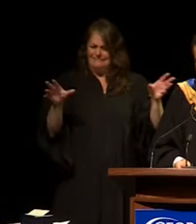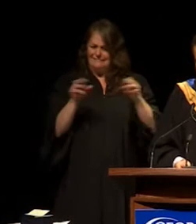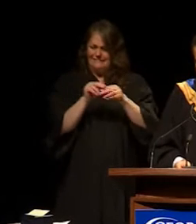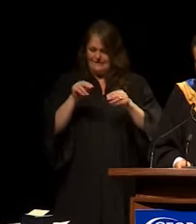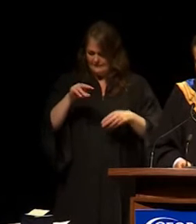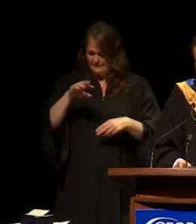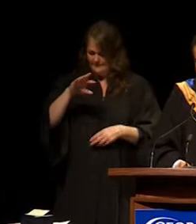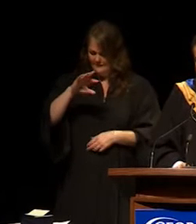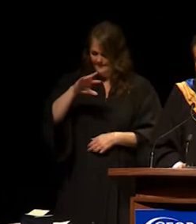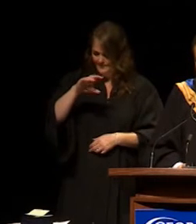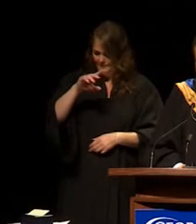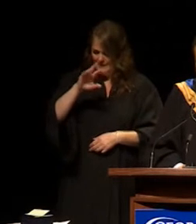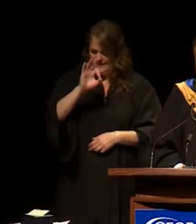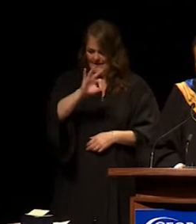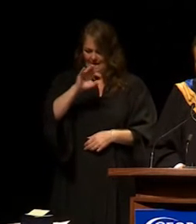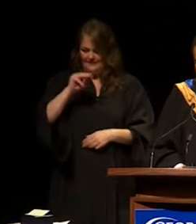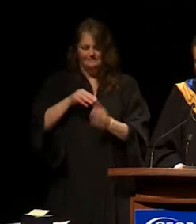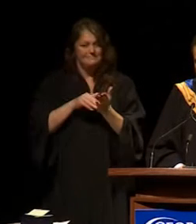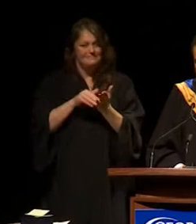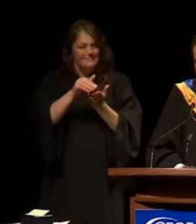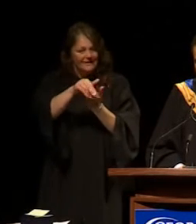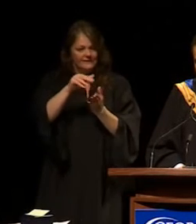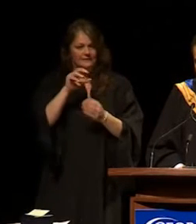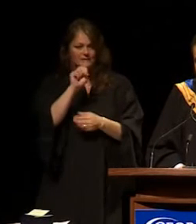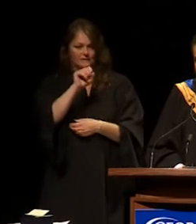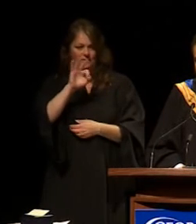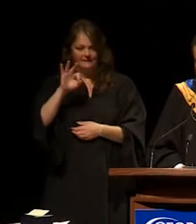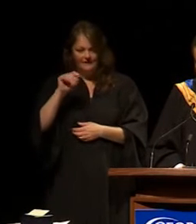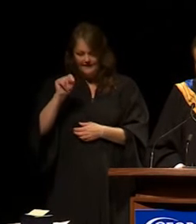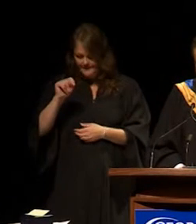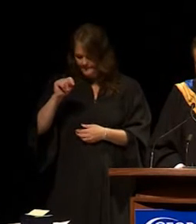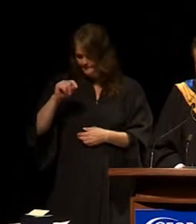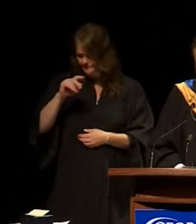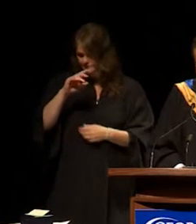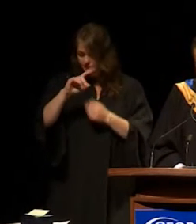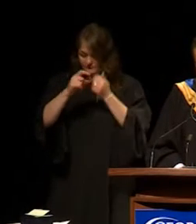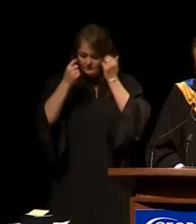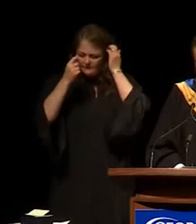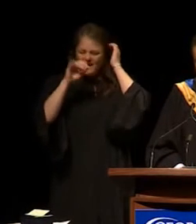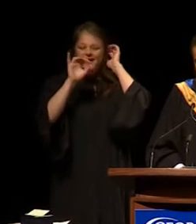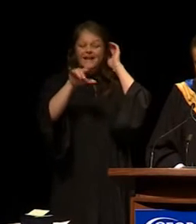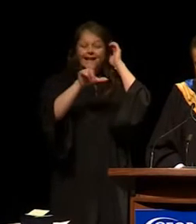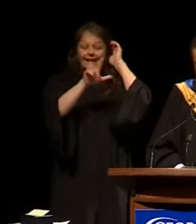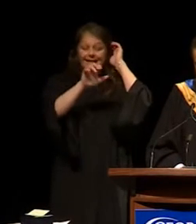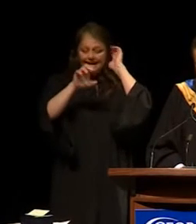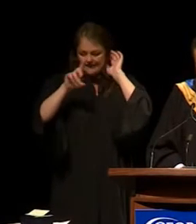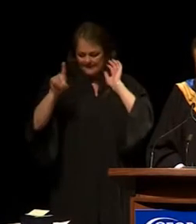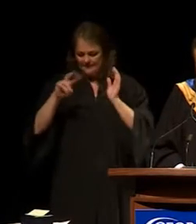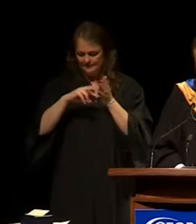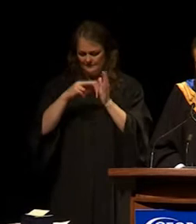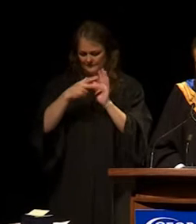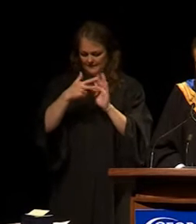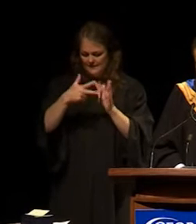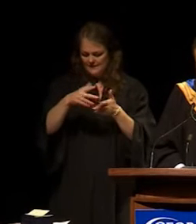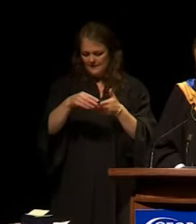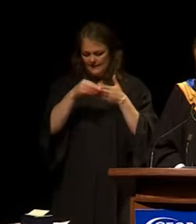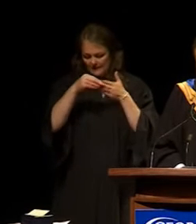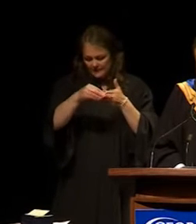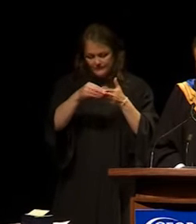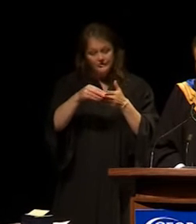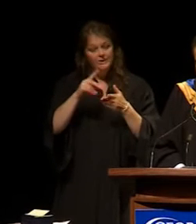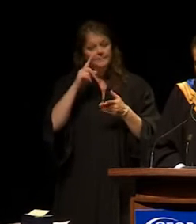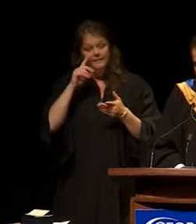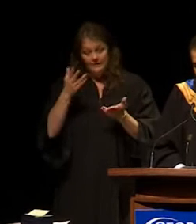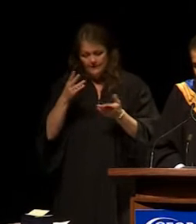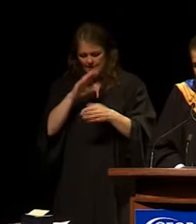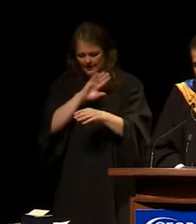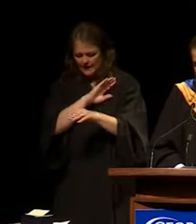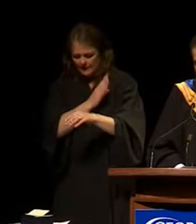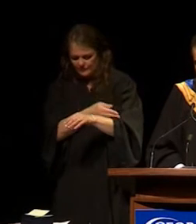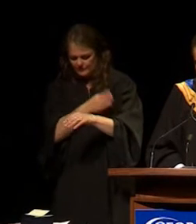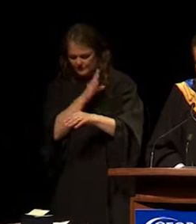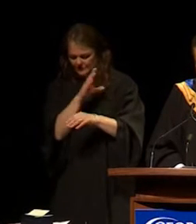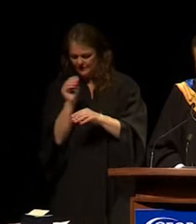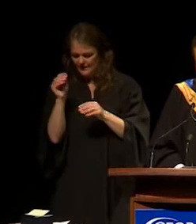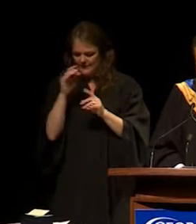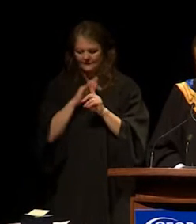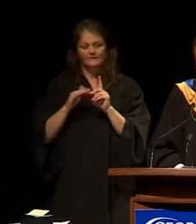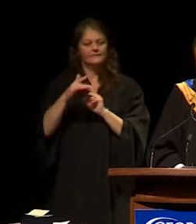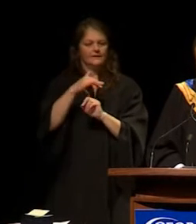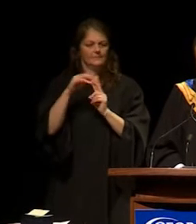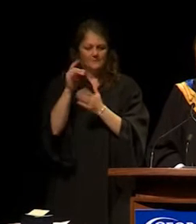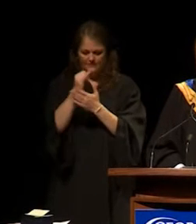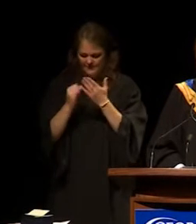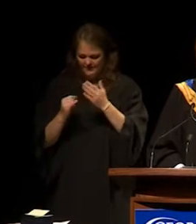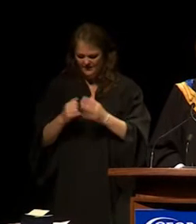Leadership, Energy, and Environment Design, a quality that Leo exemplifies through